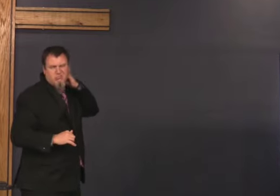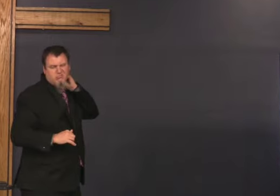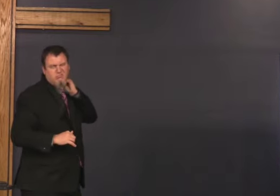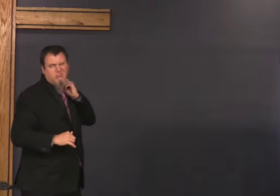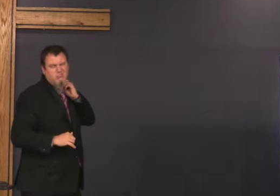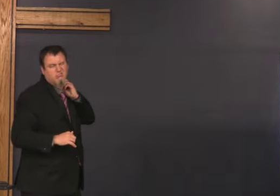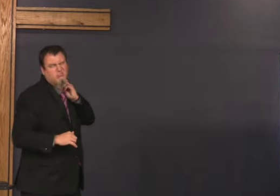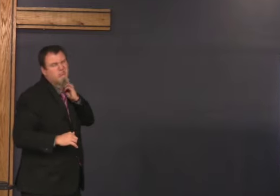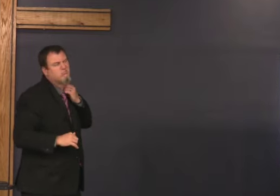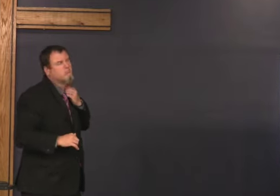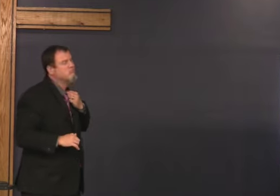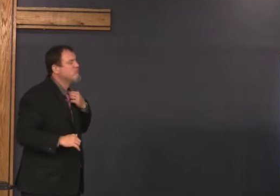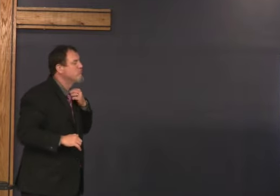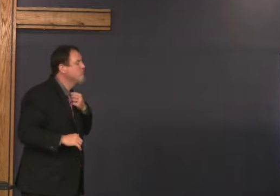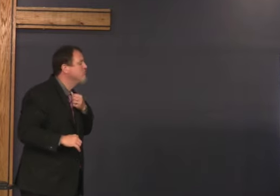up.